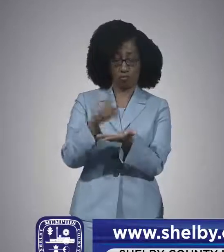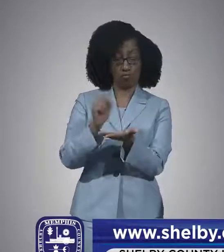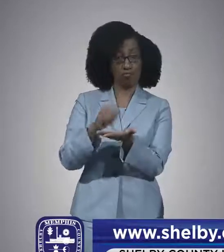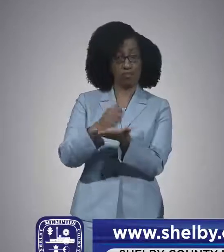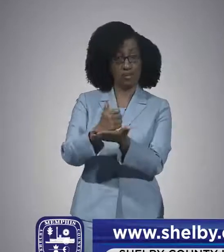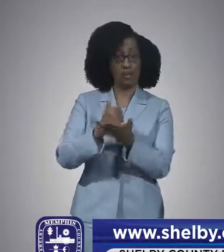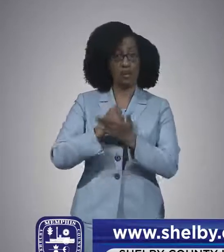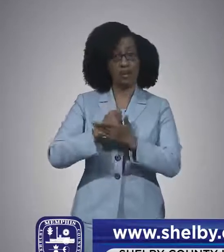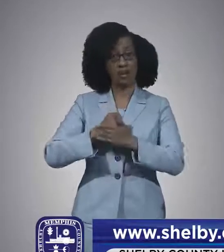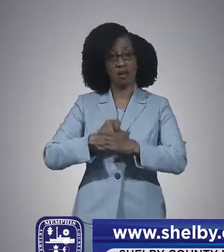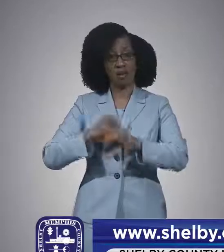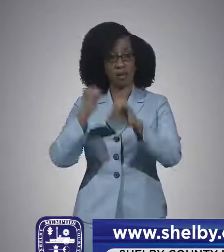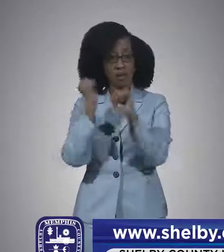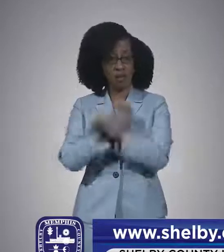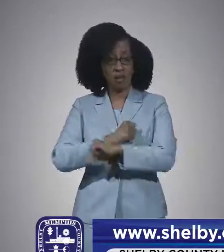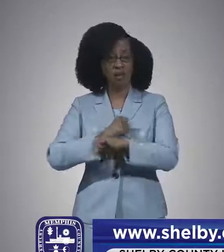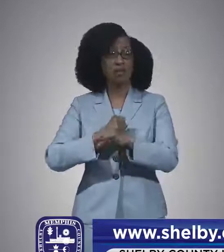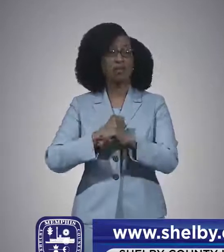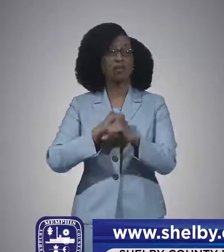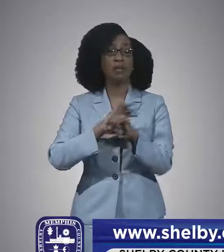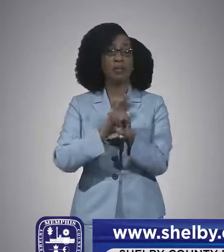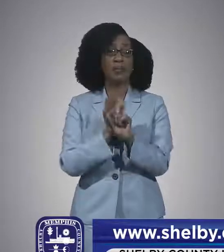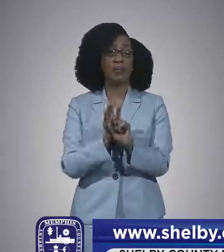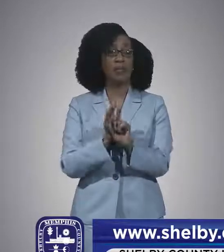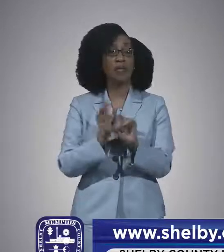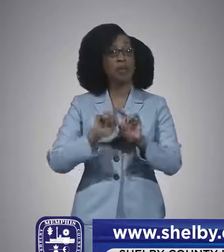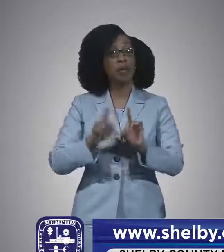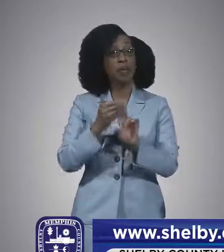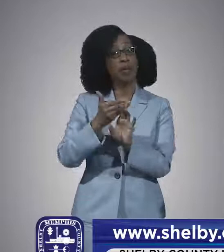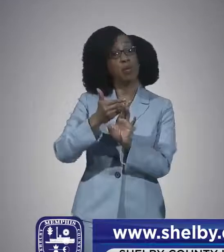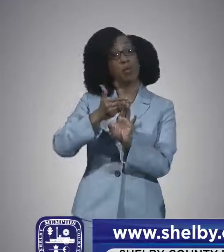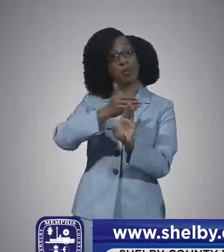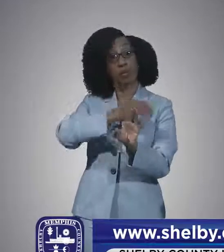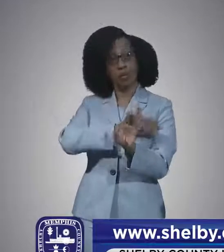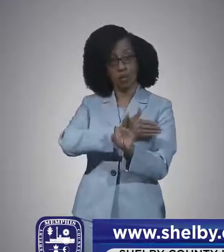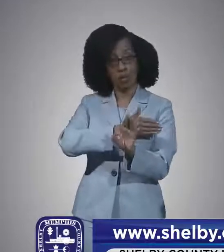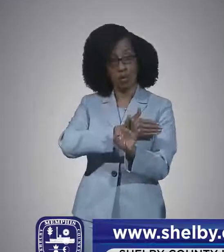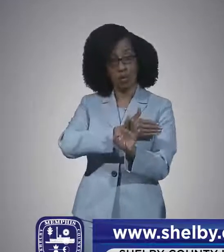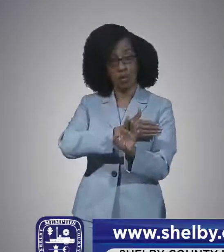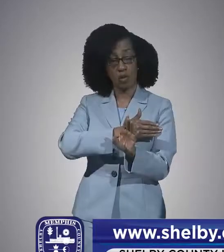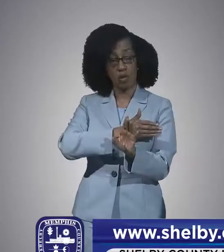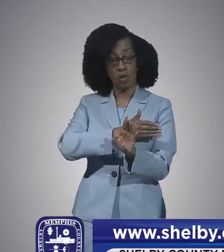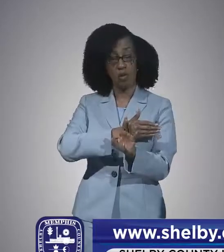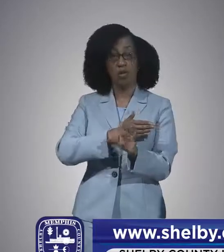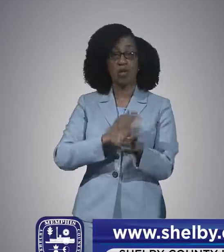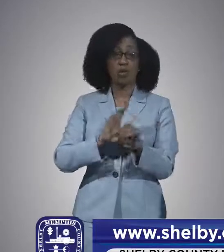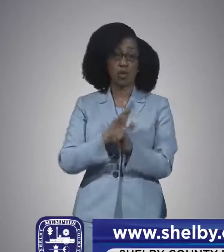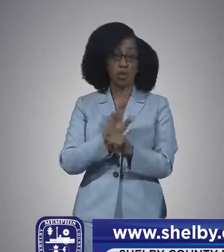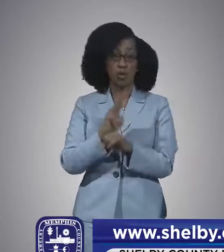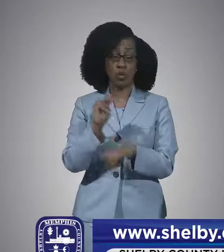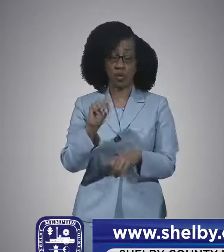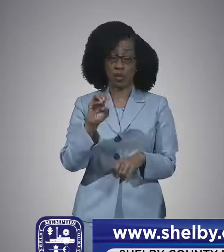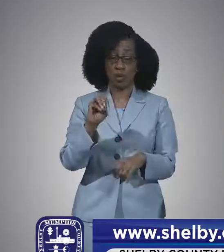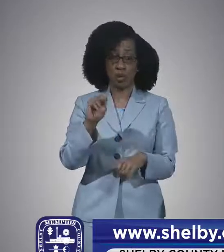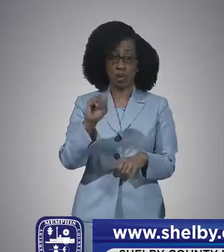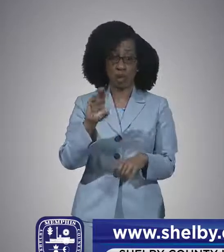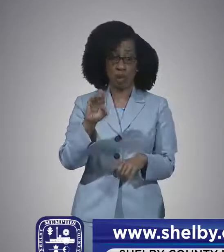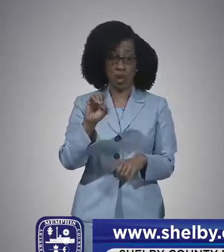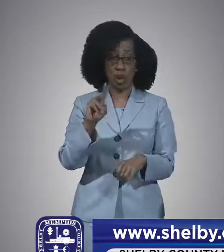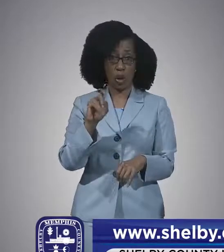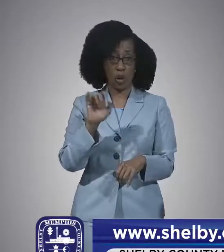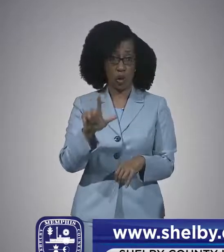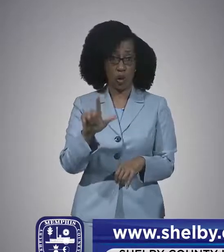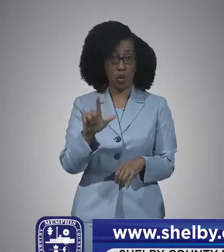against COVID-19. But remember, before you ever get there, we have other things in place that hopefully